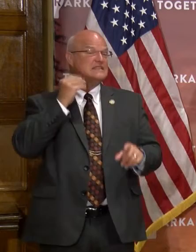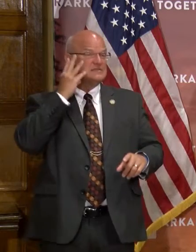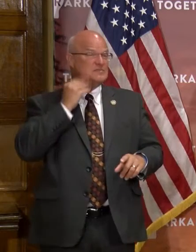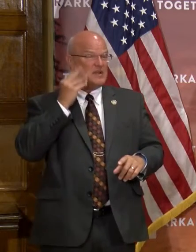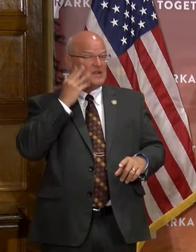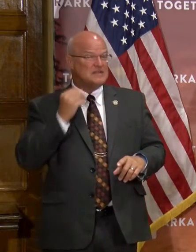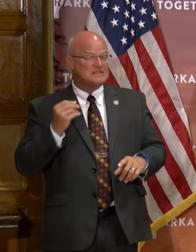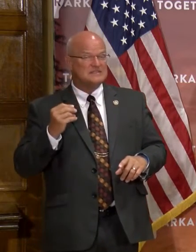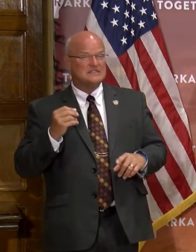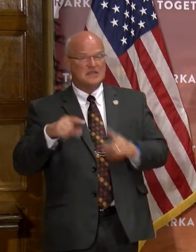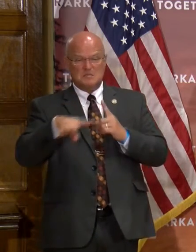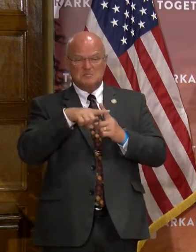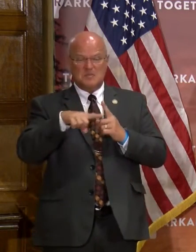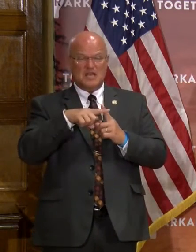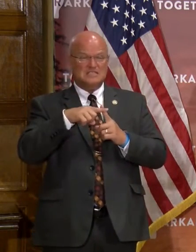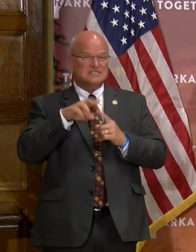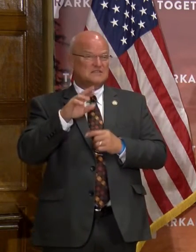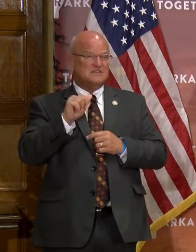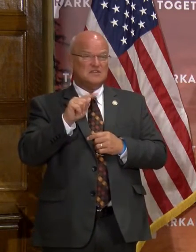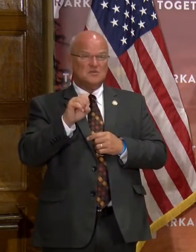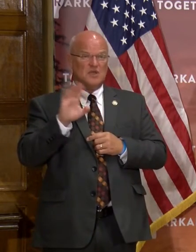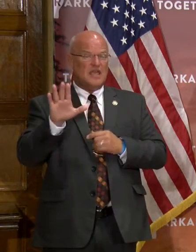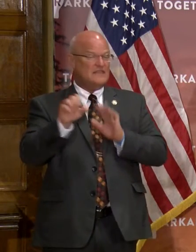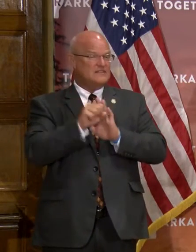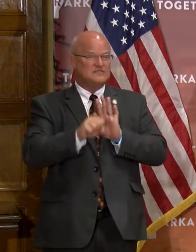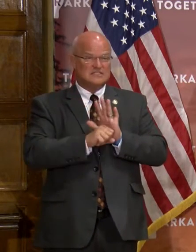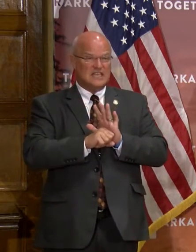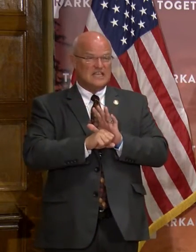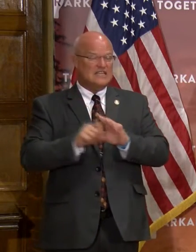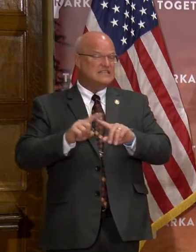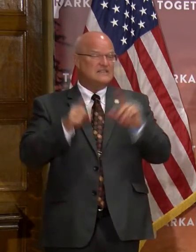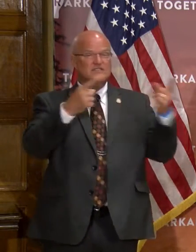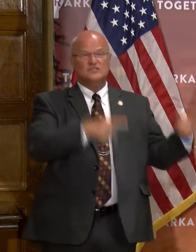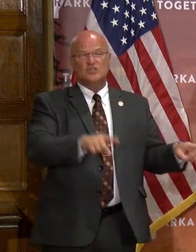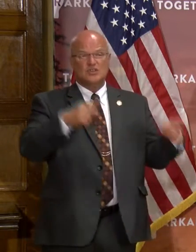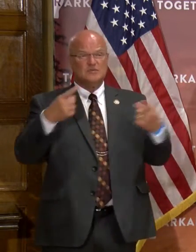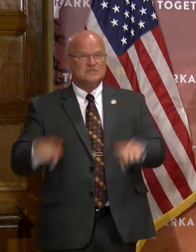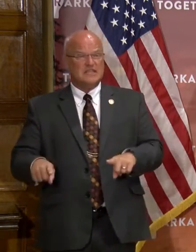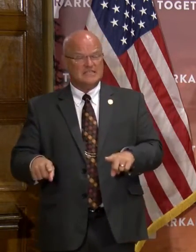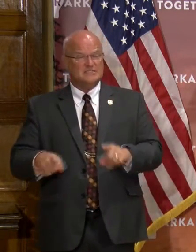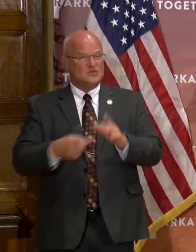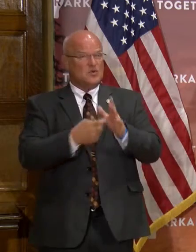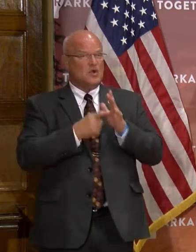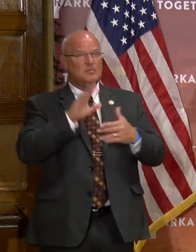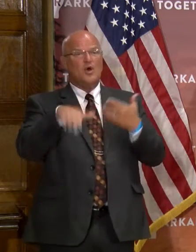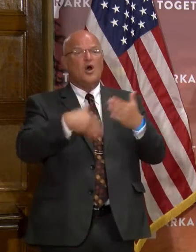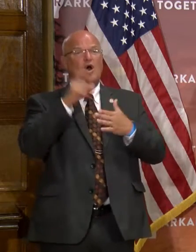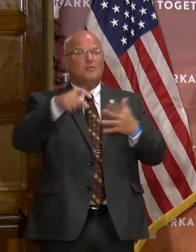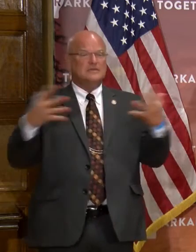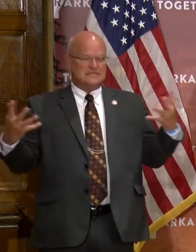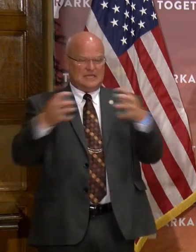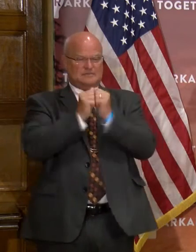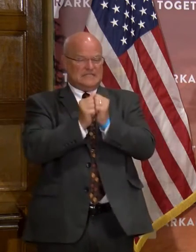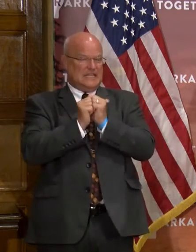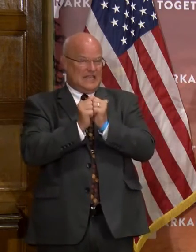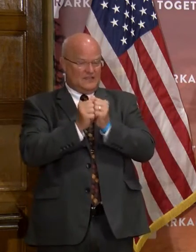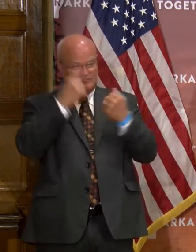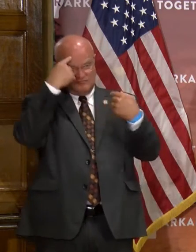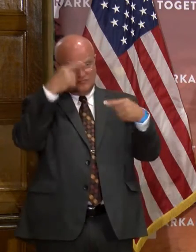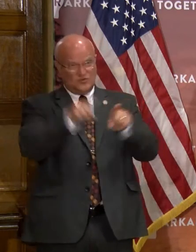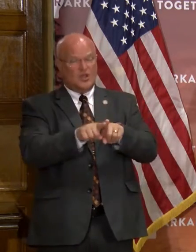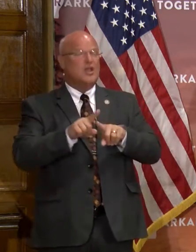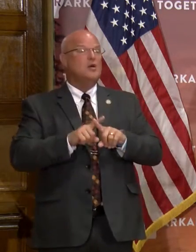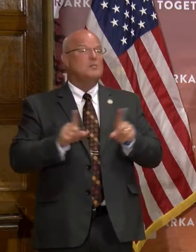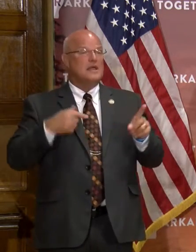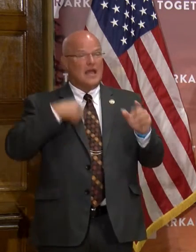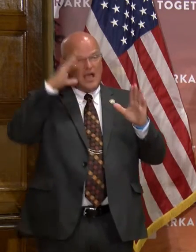different positivity rate in their state, different circumstances and requirements, so they all have to come together. But